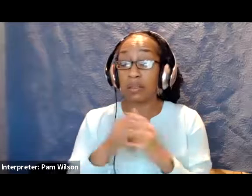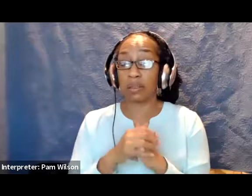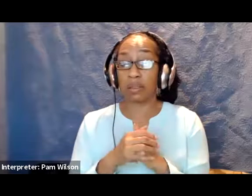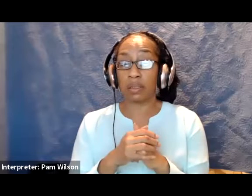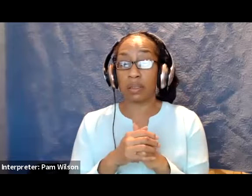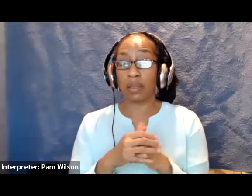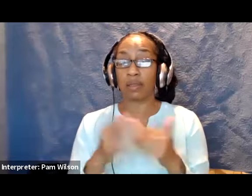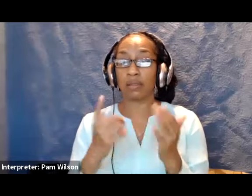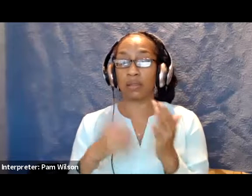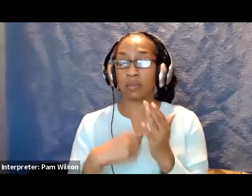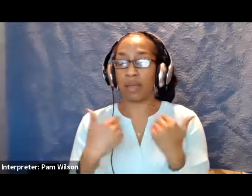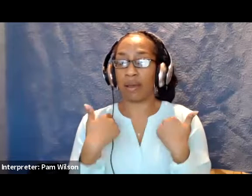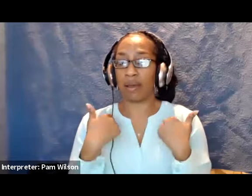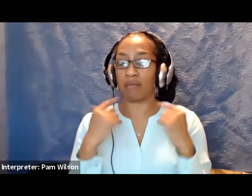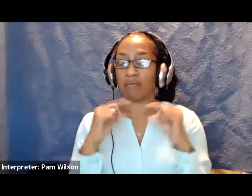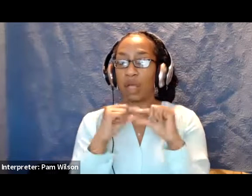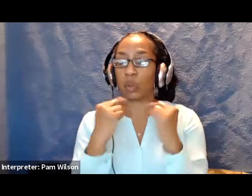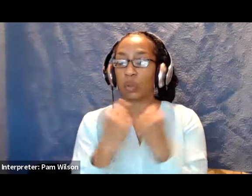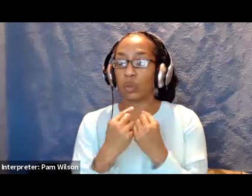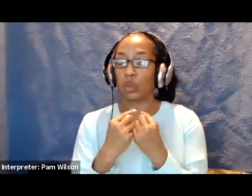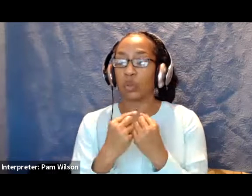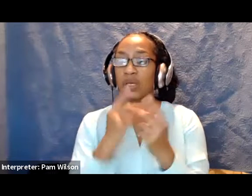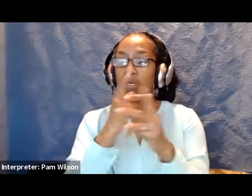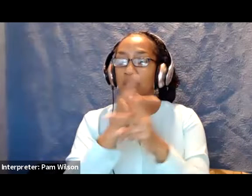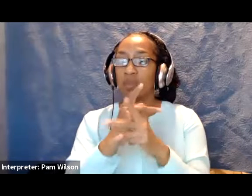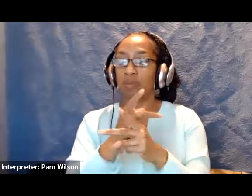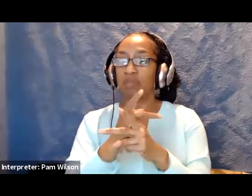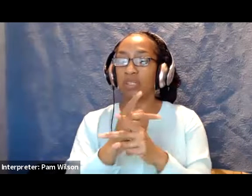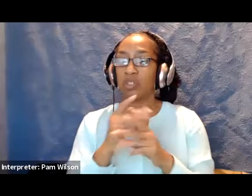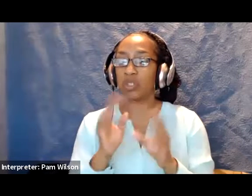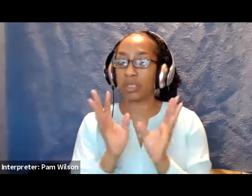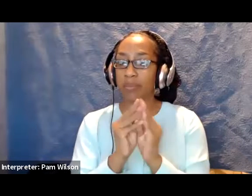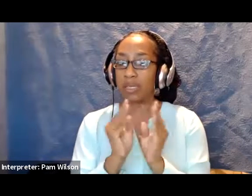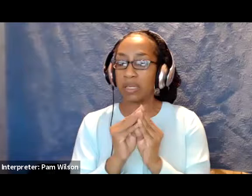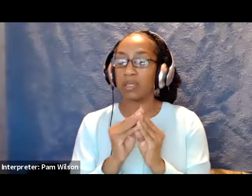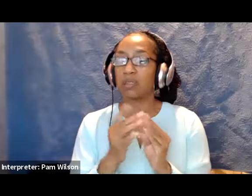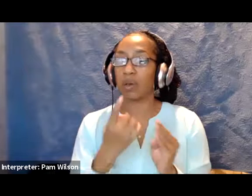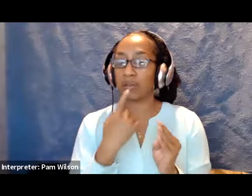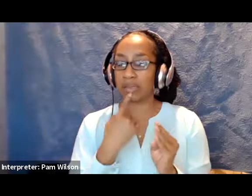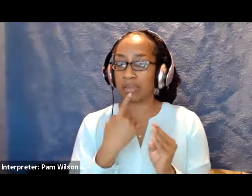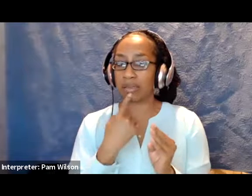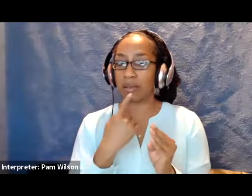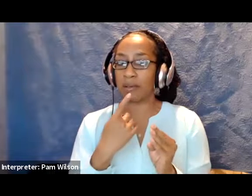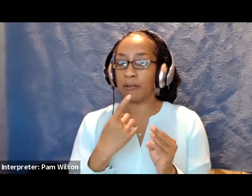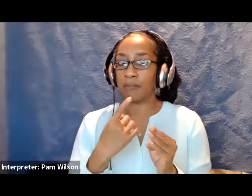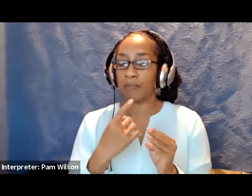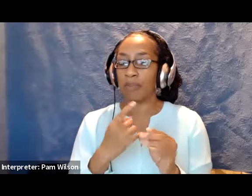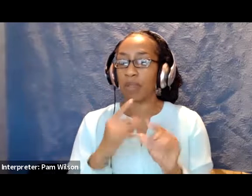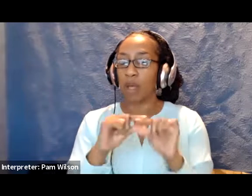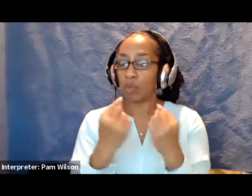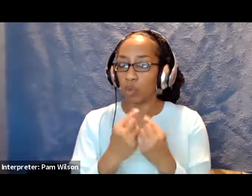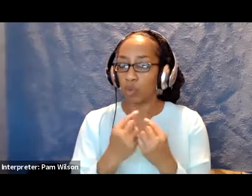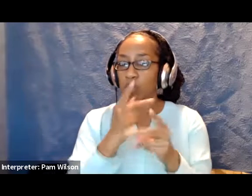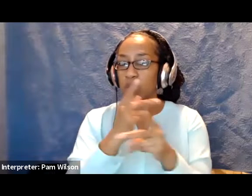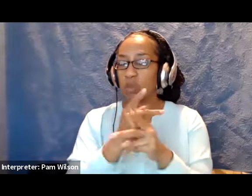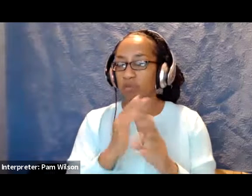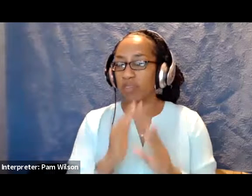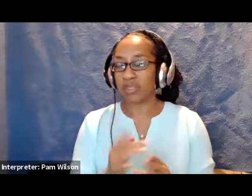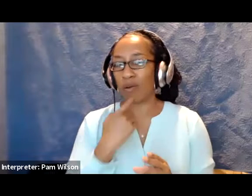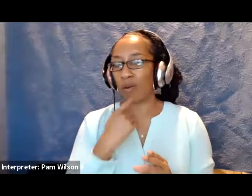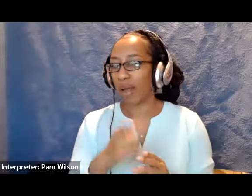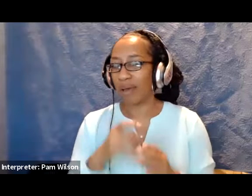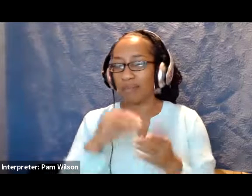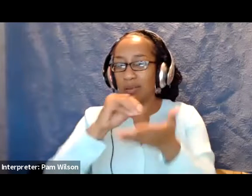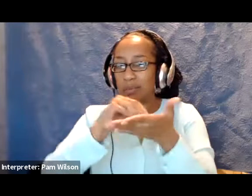my students each week. I just say group supervision with my student's name. They know it. I don't have to enter a